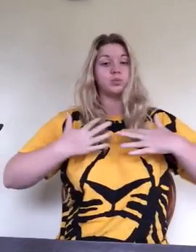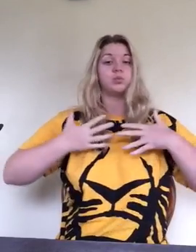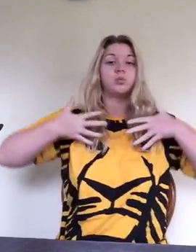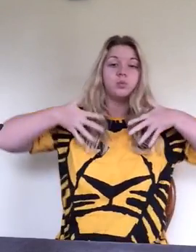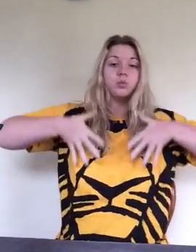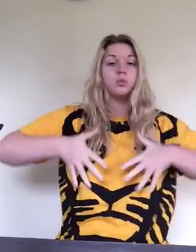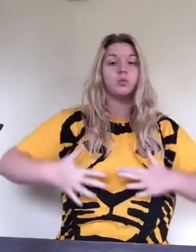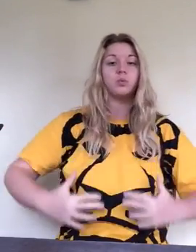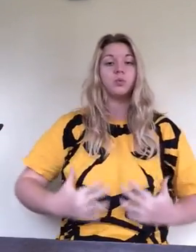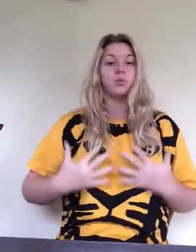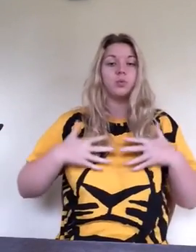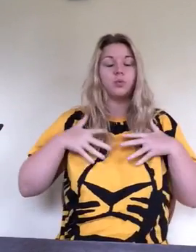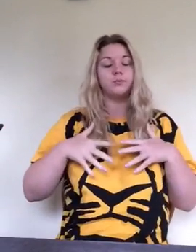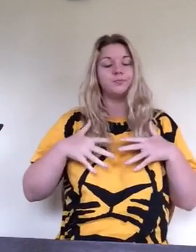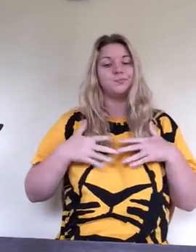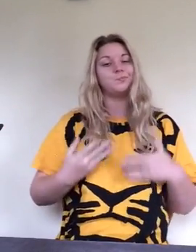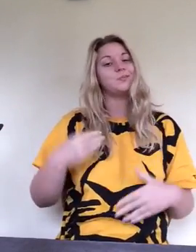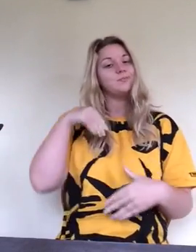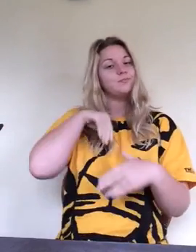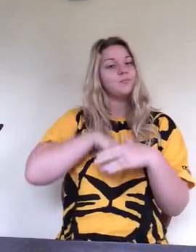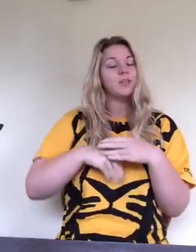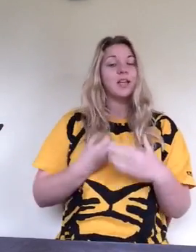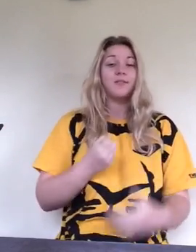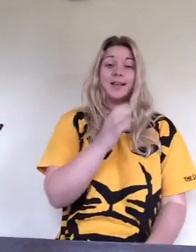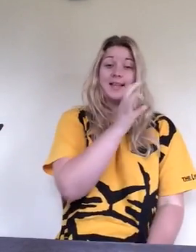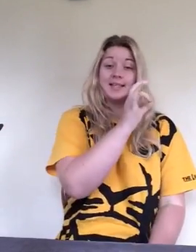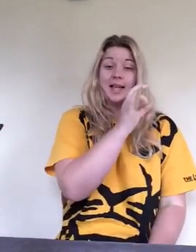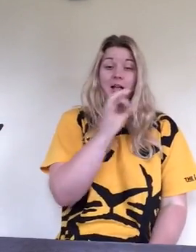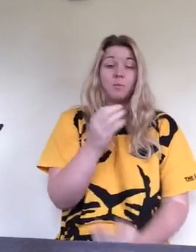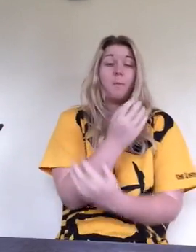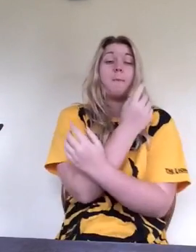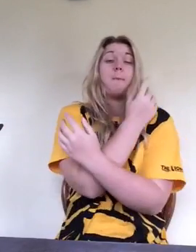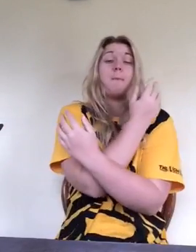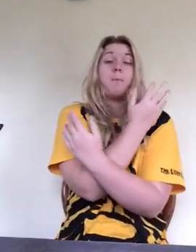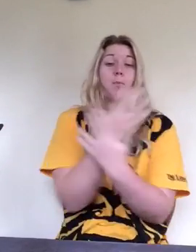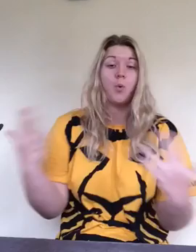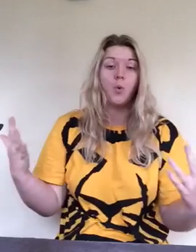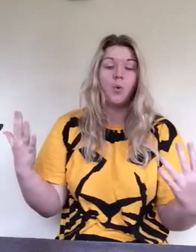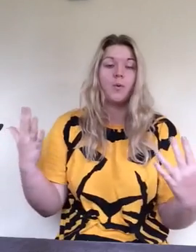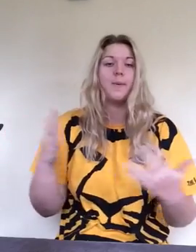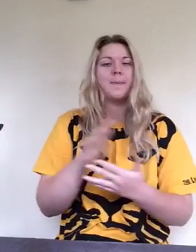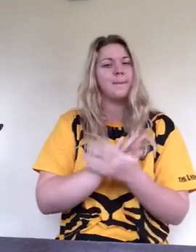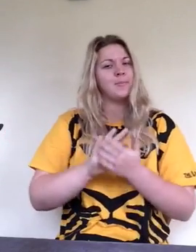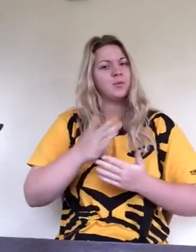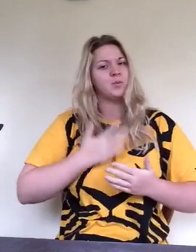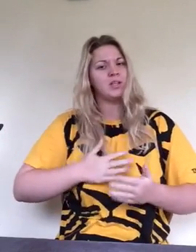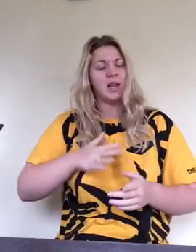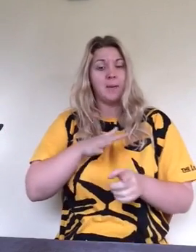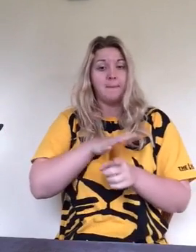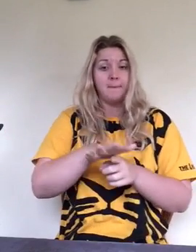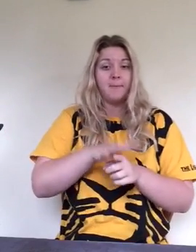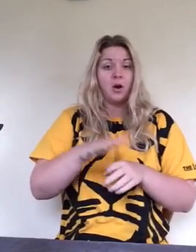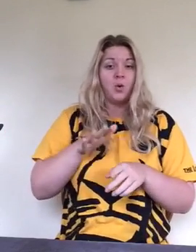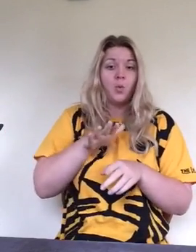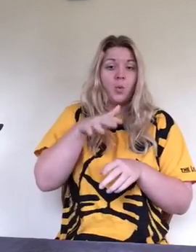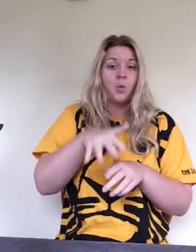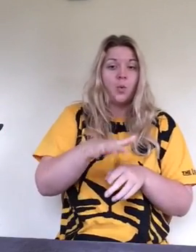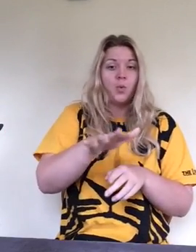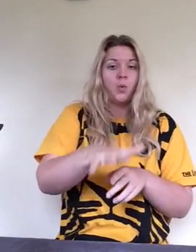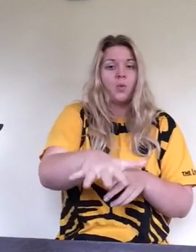of cells, you would need a pretty powerful pump, right? Something that's going to be able to pull in all the blood from the body and then push it back